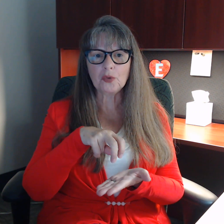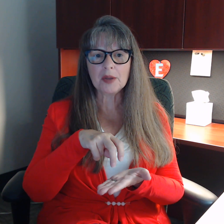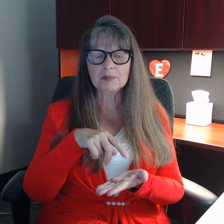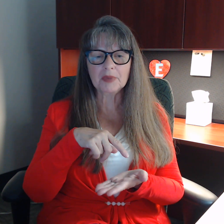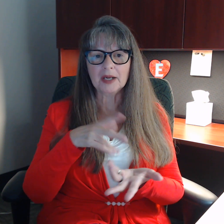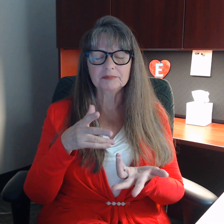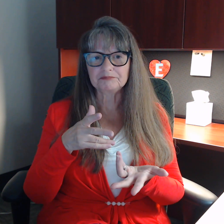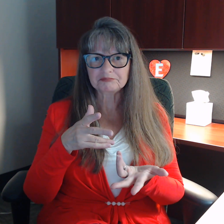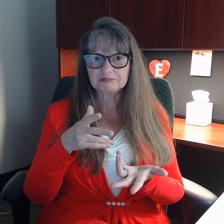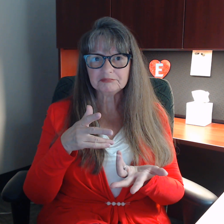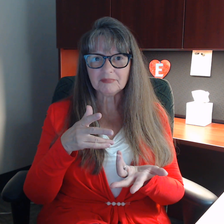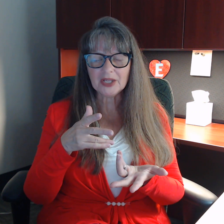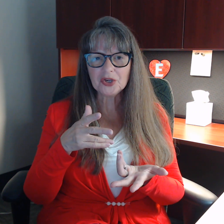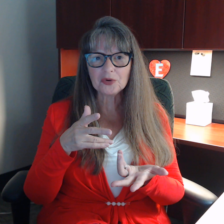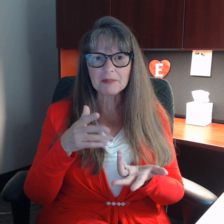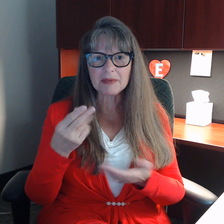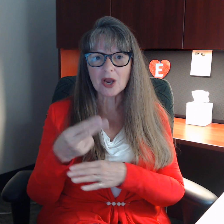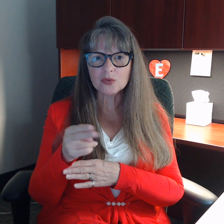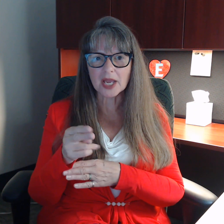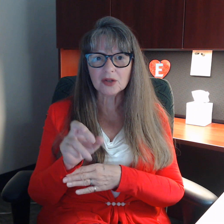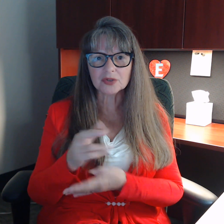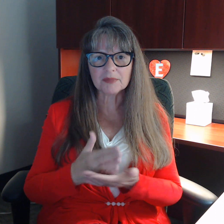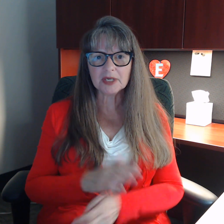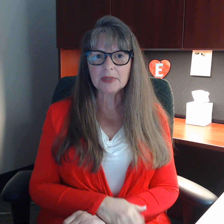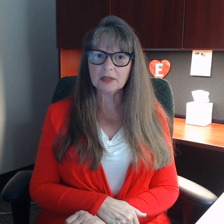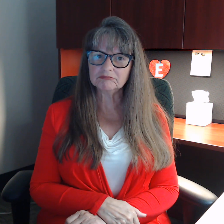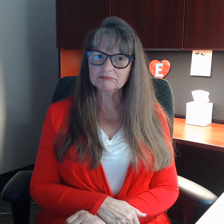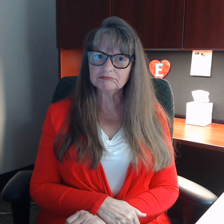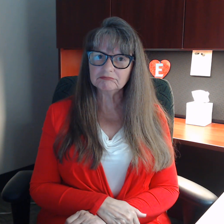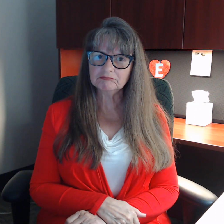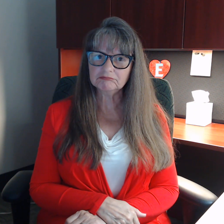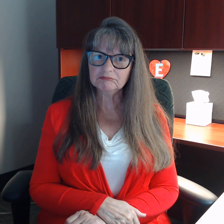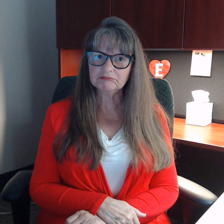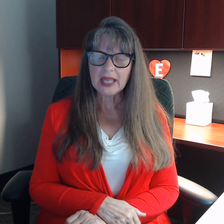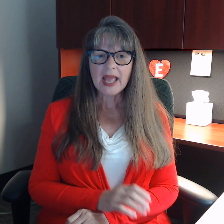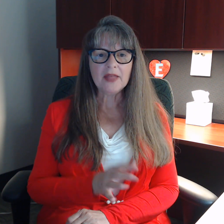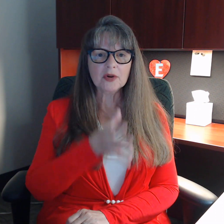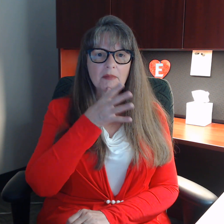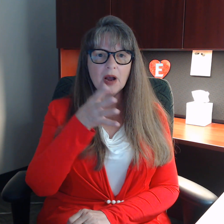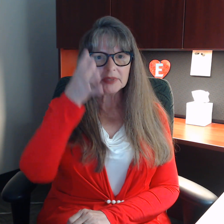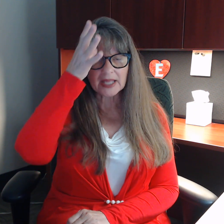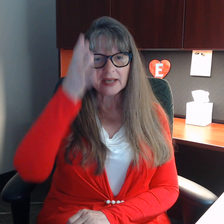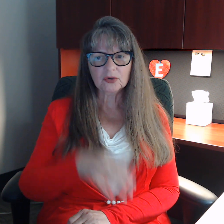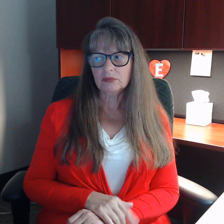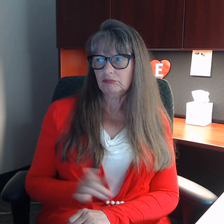in like maybe a hotel or something, it'd be like, and their mom and dad, you go,